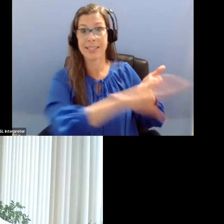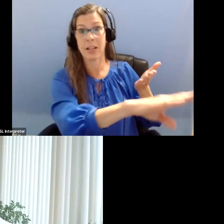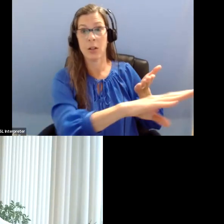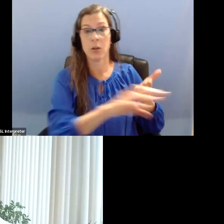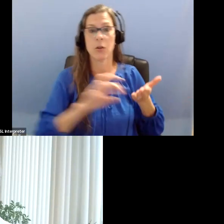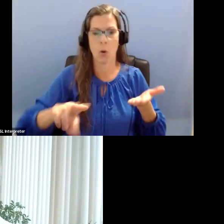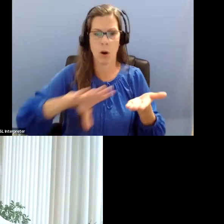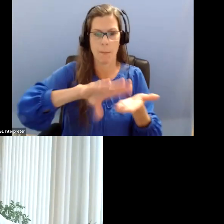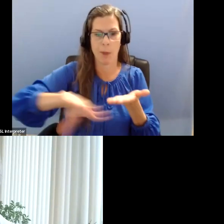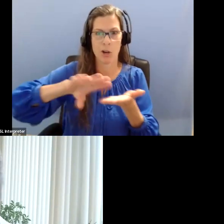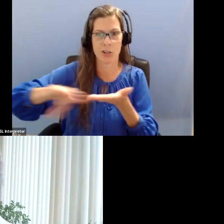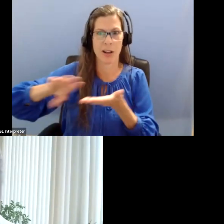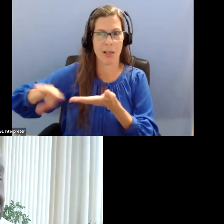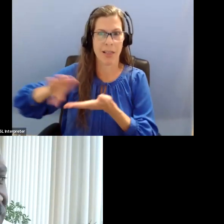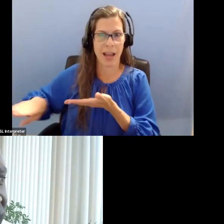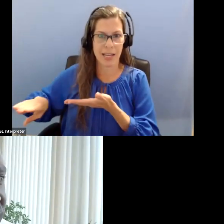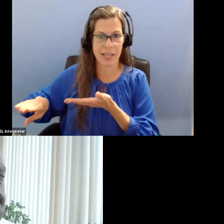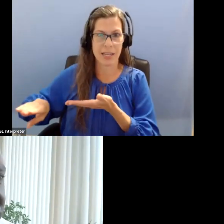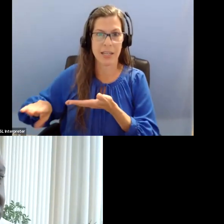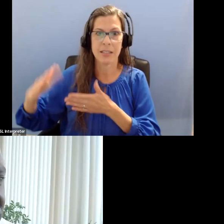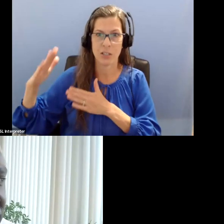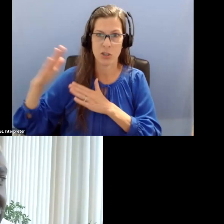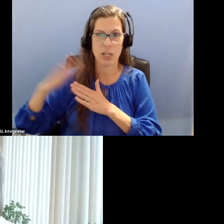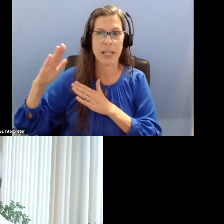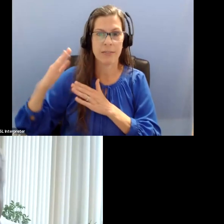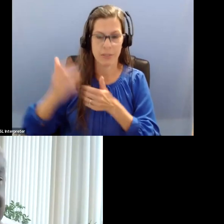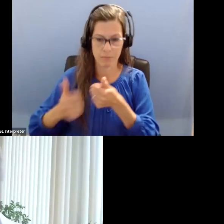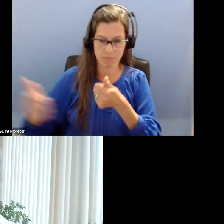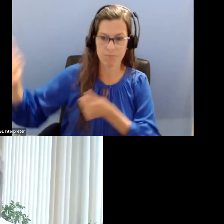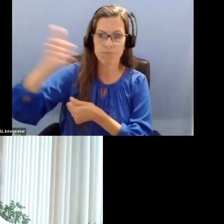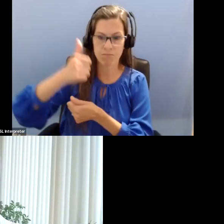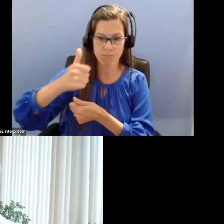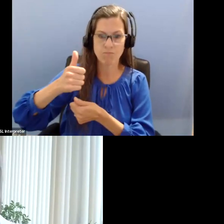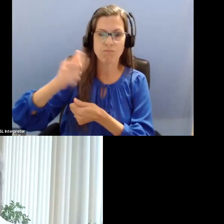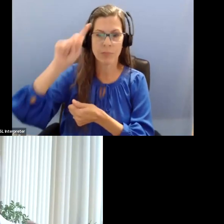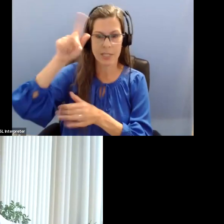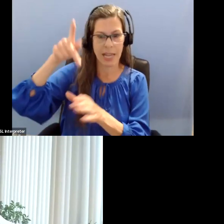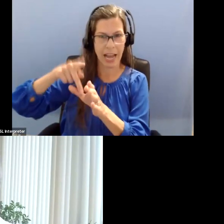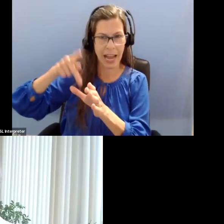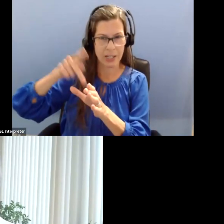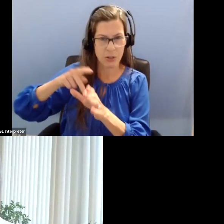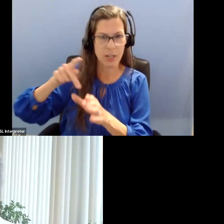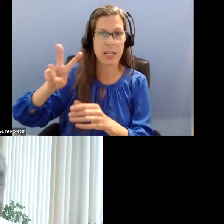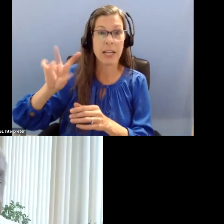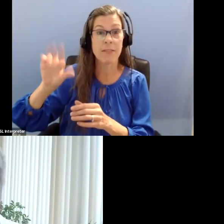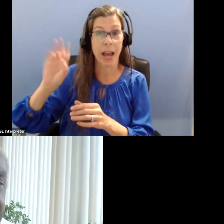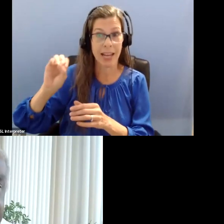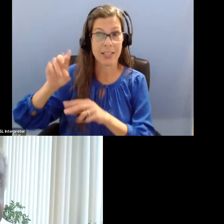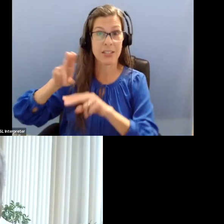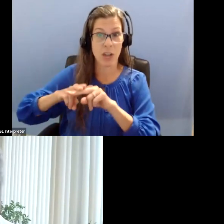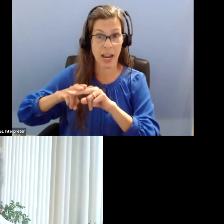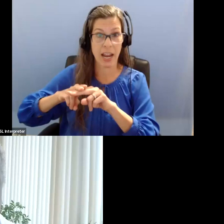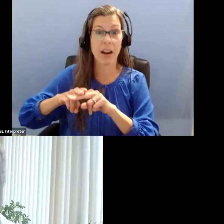processes. As the chief of psychiatry and the vice chair, I have lots of opportunities to talk to people and to have